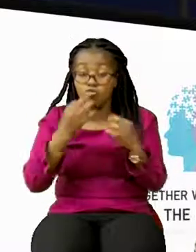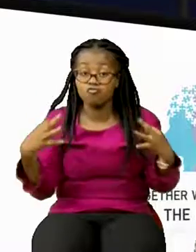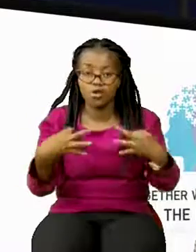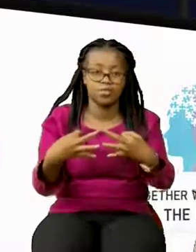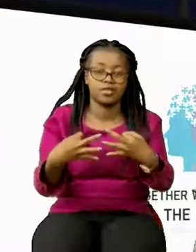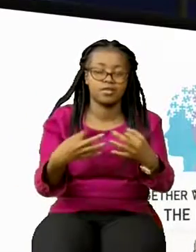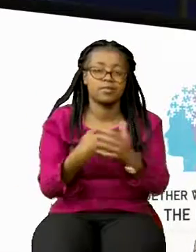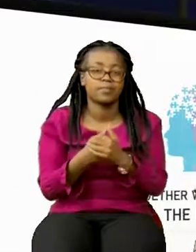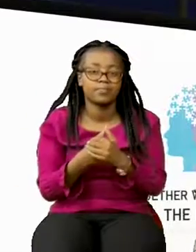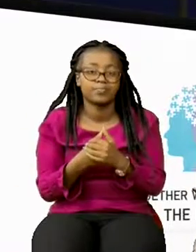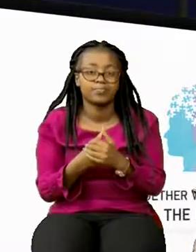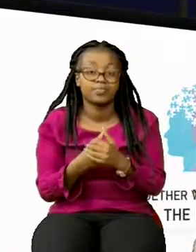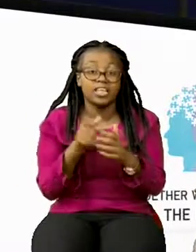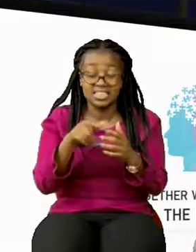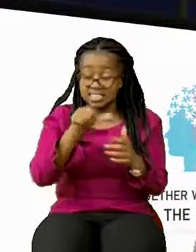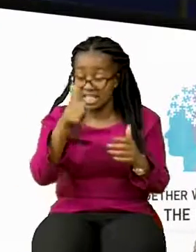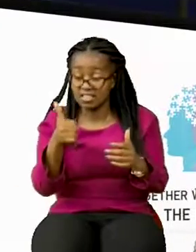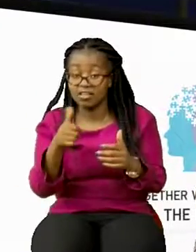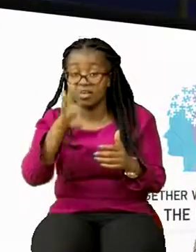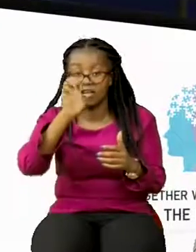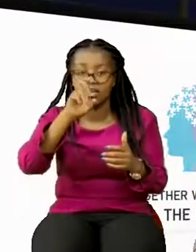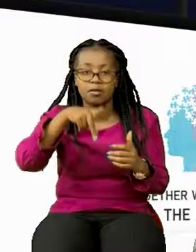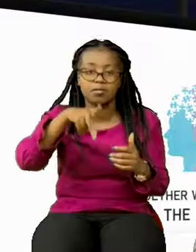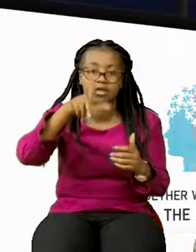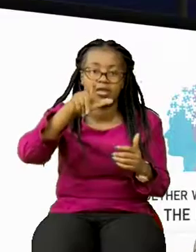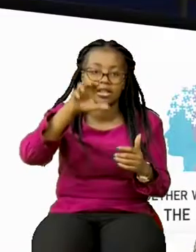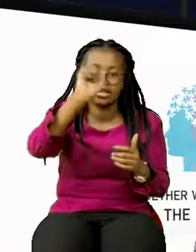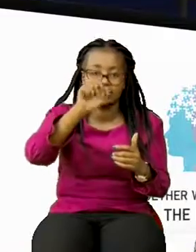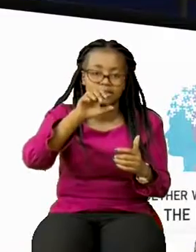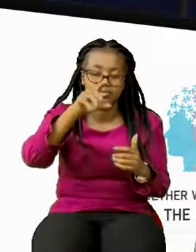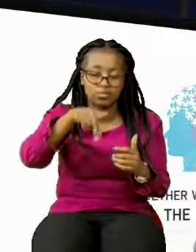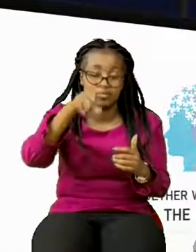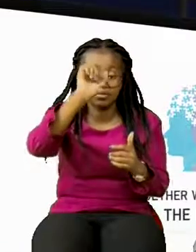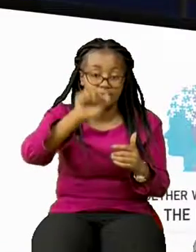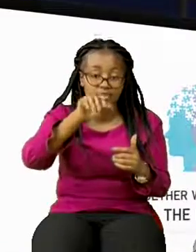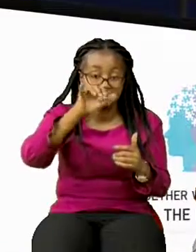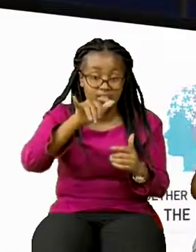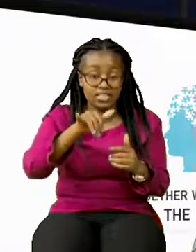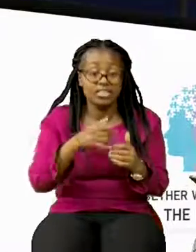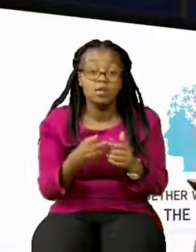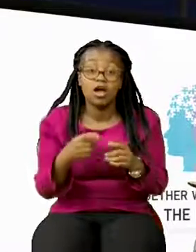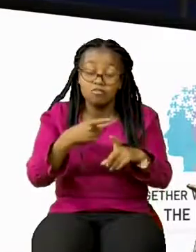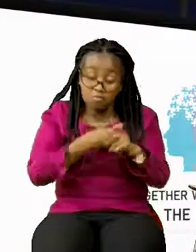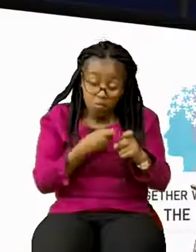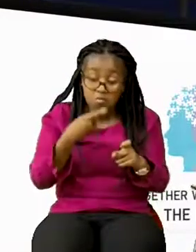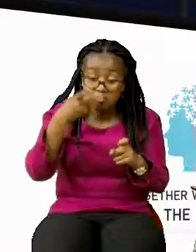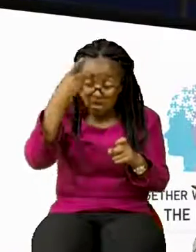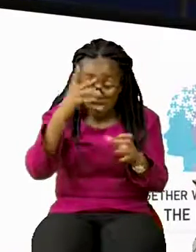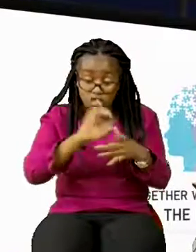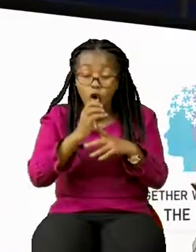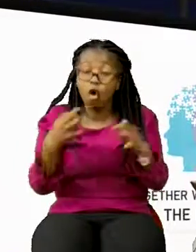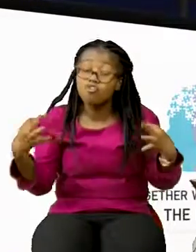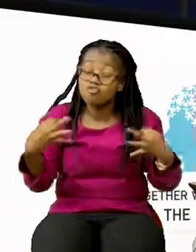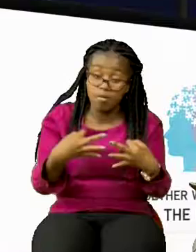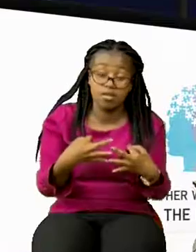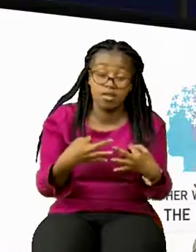convulsive disorder. Epilepsy, on the other hand, also is inherited, and it's something that can be passed on in